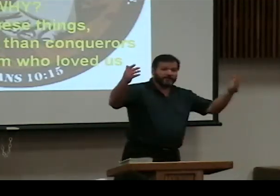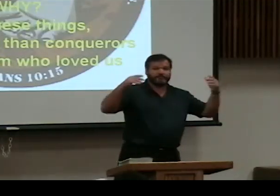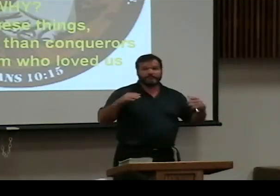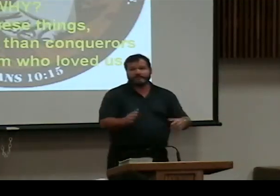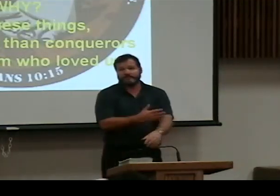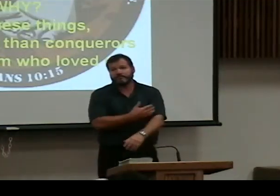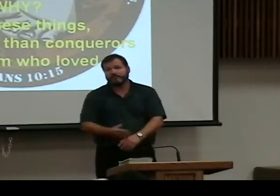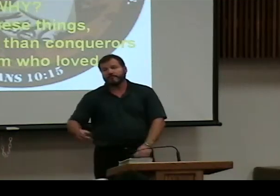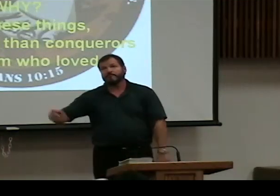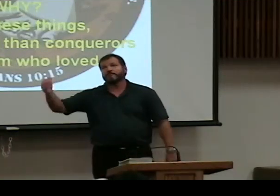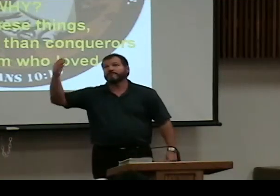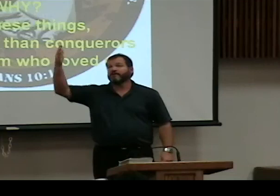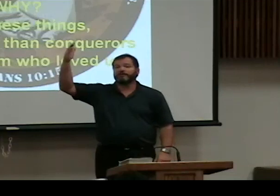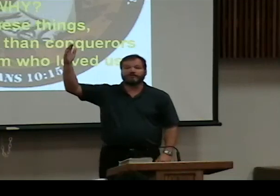Now, that's what this is saying.